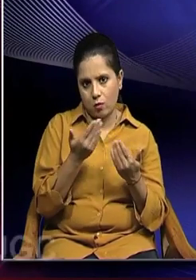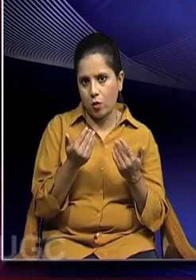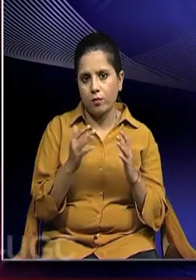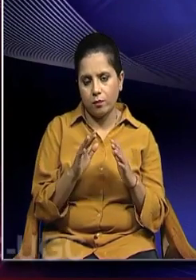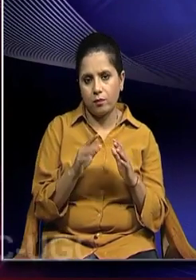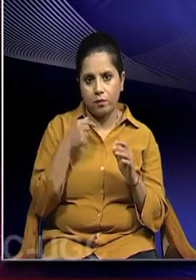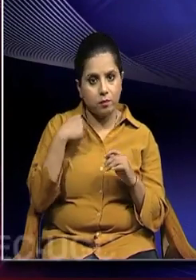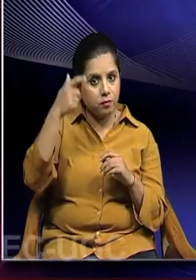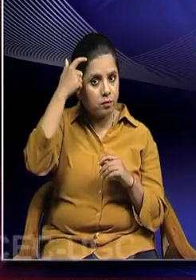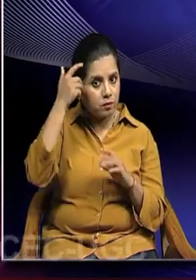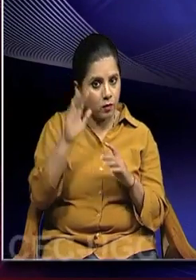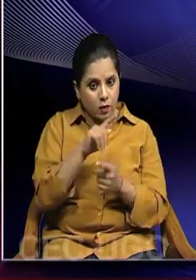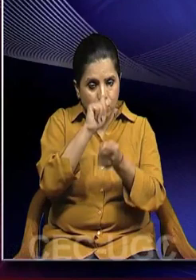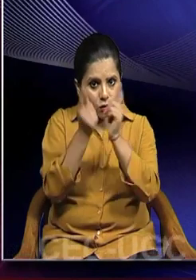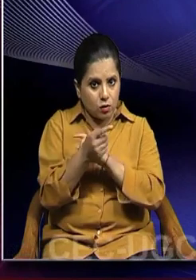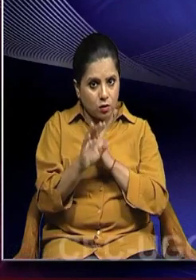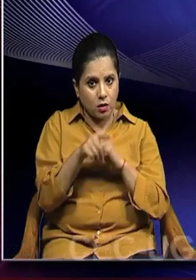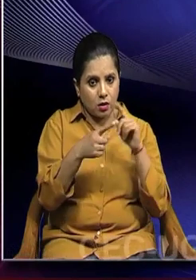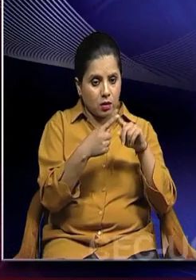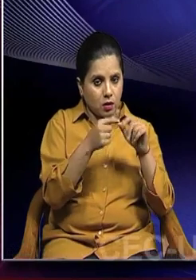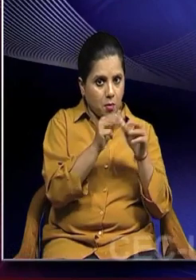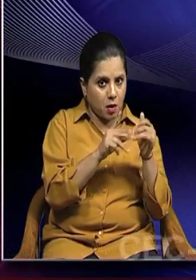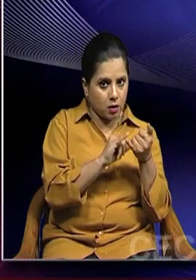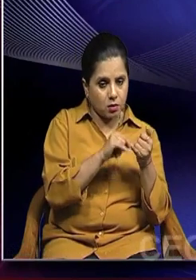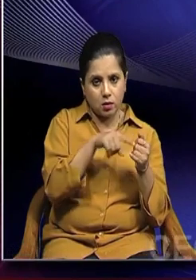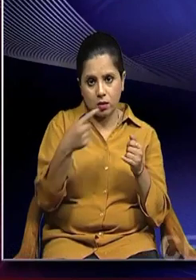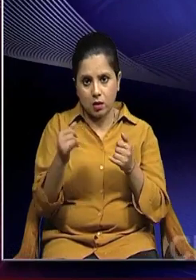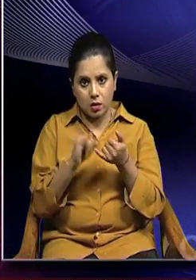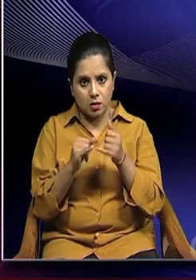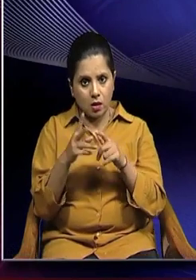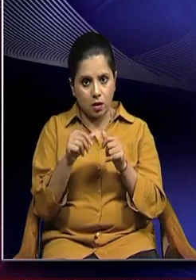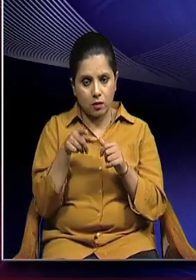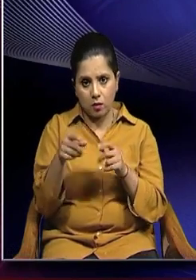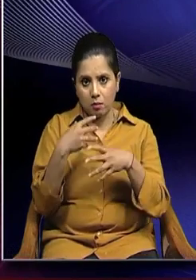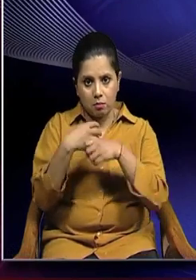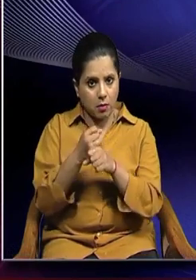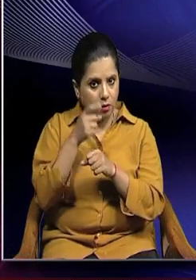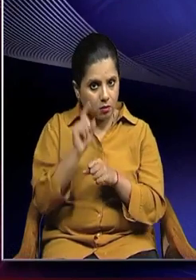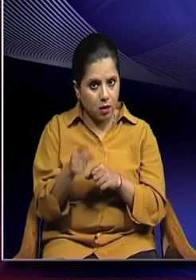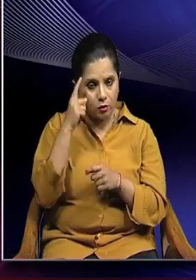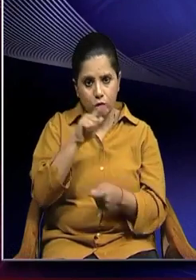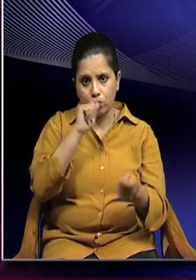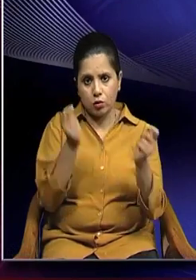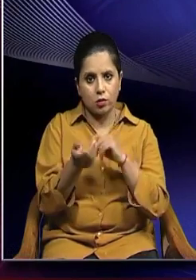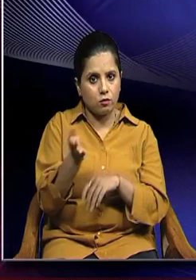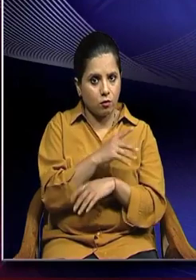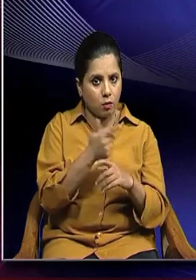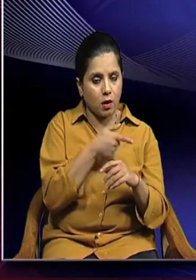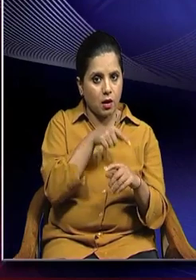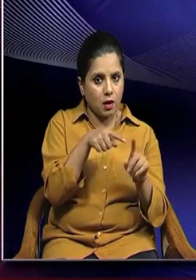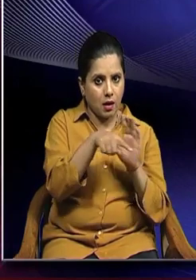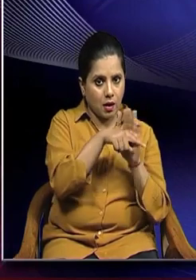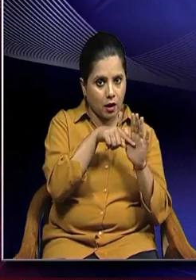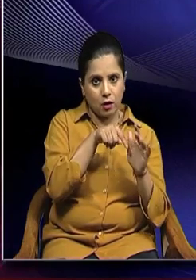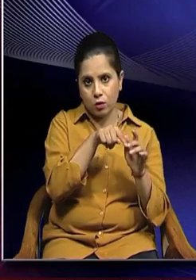a mindset change from tamas to sattva is needed to create a transformation from negative energy